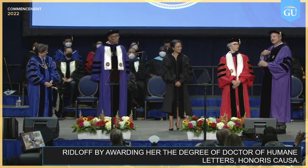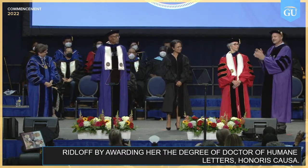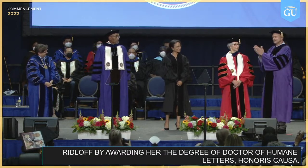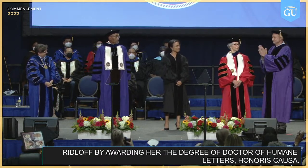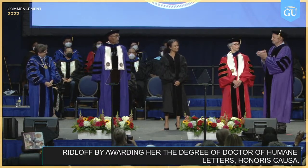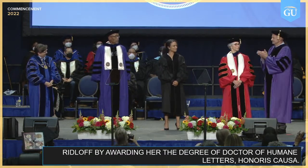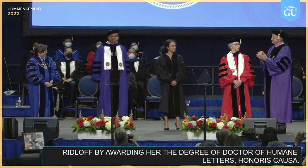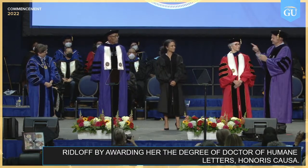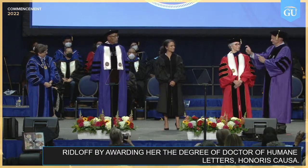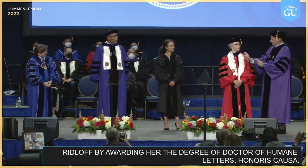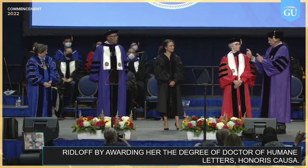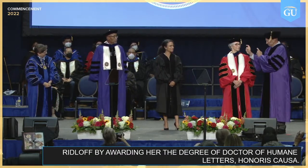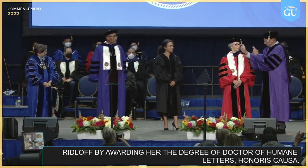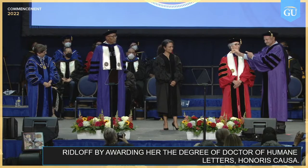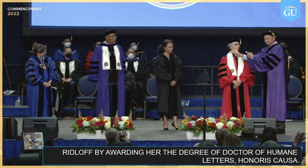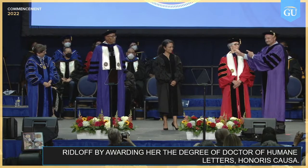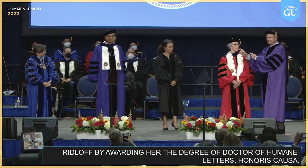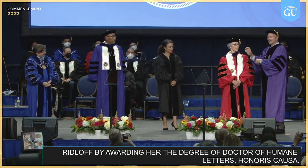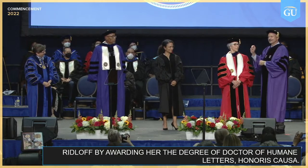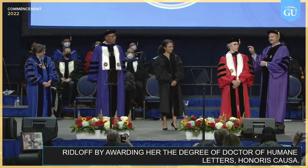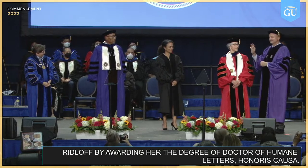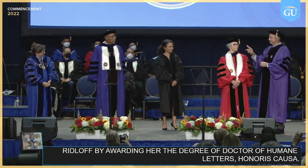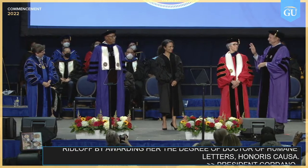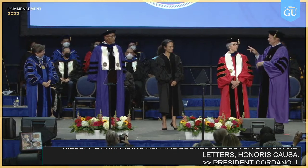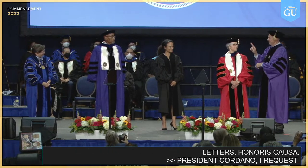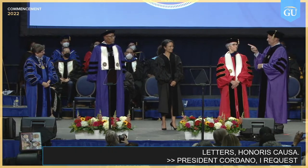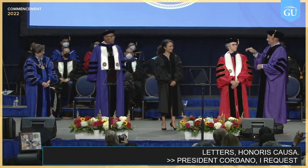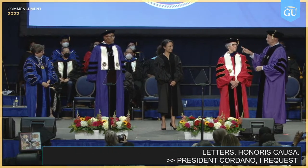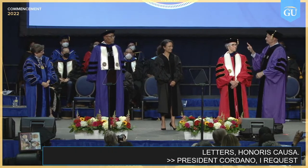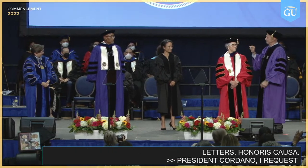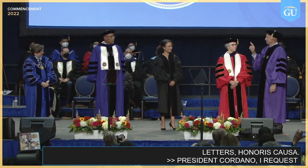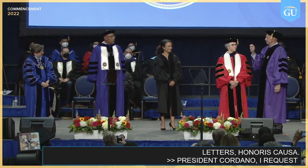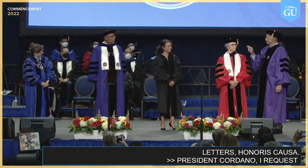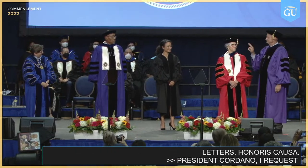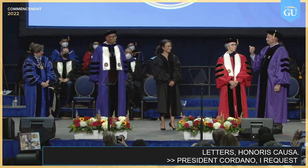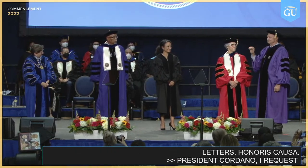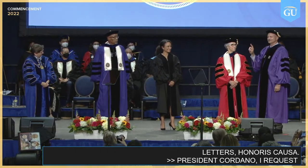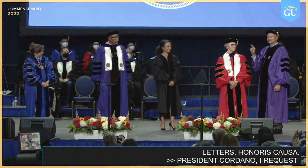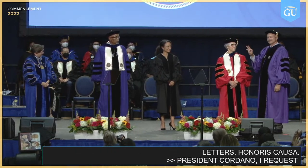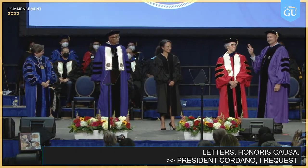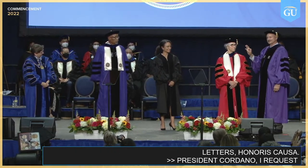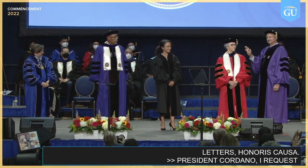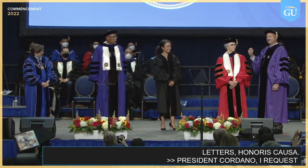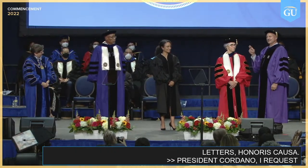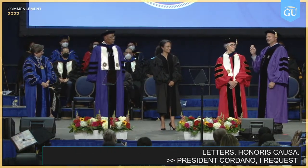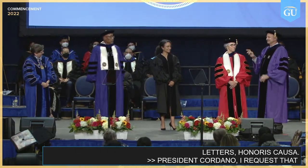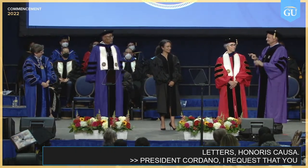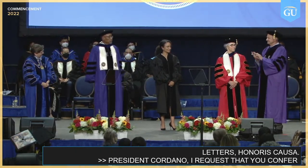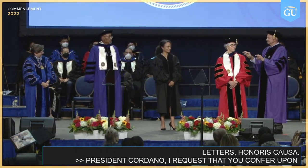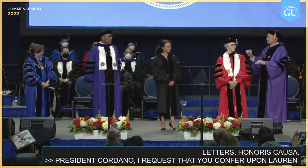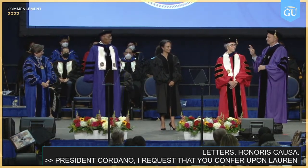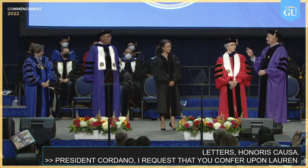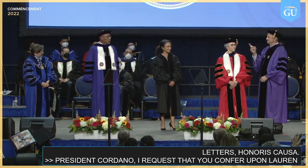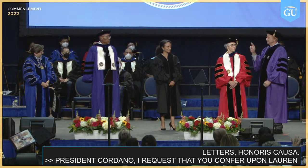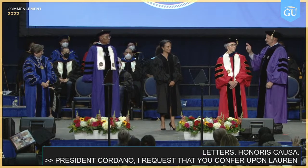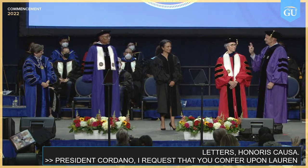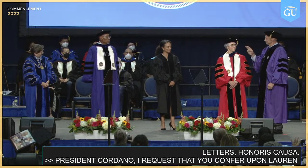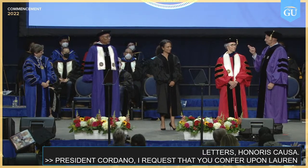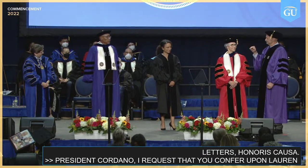President Giordano, I request that you confer upon Lauren Ridloff the degree of Honor